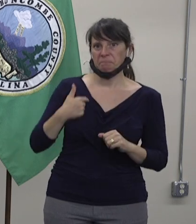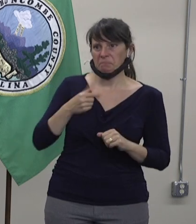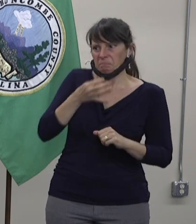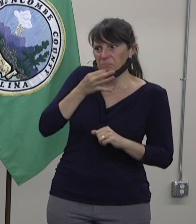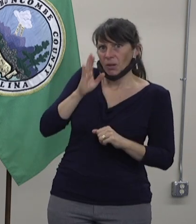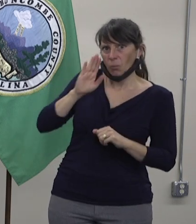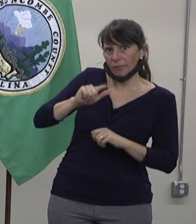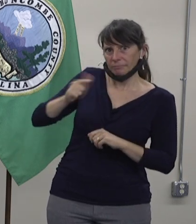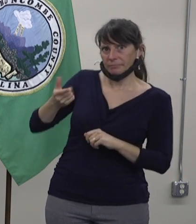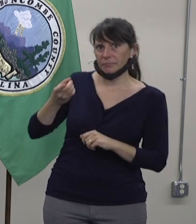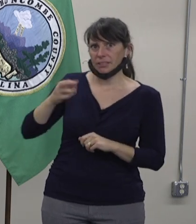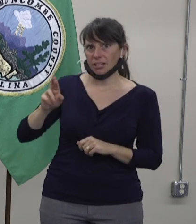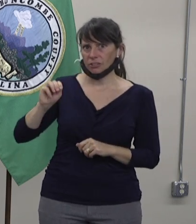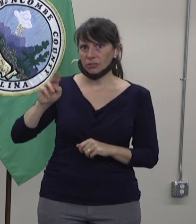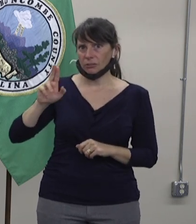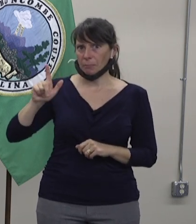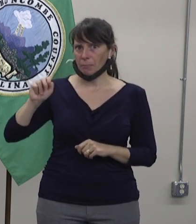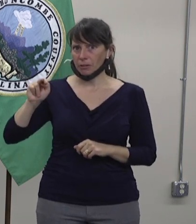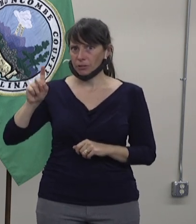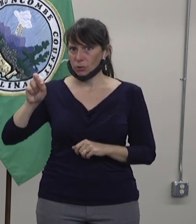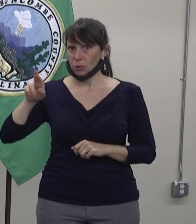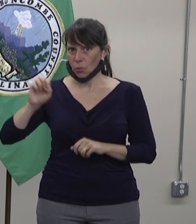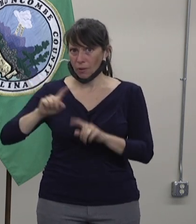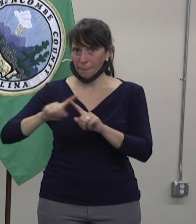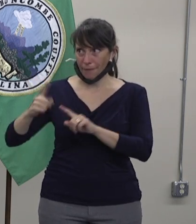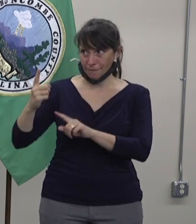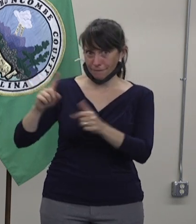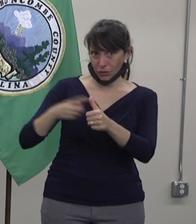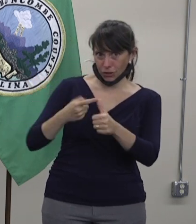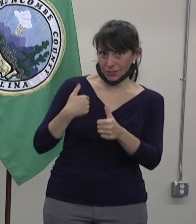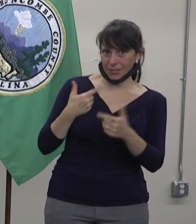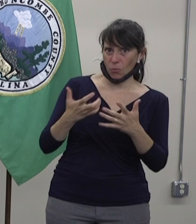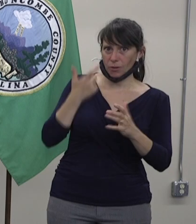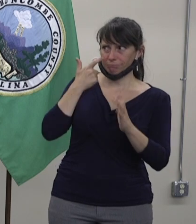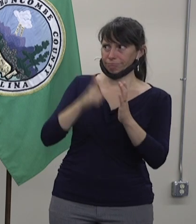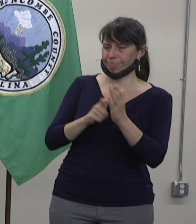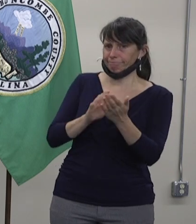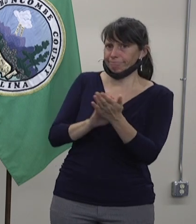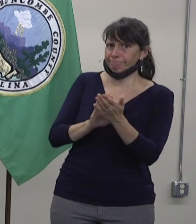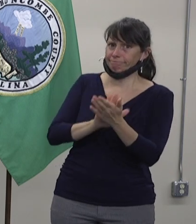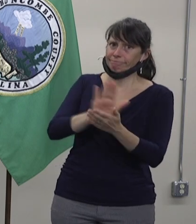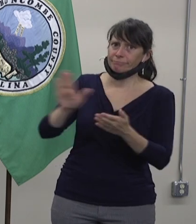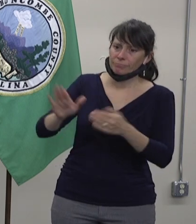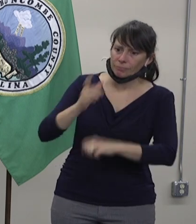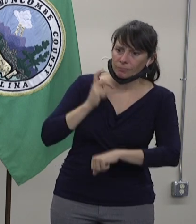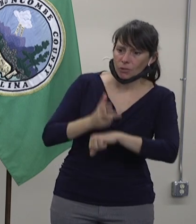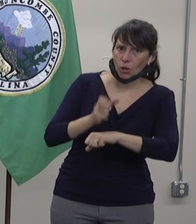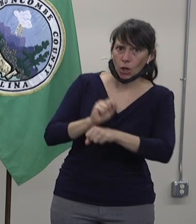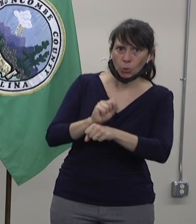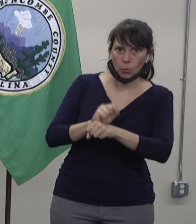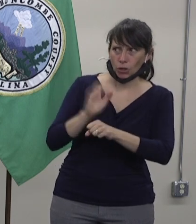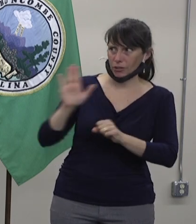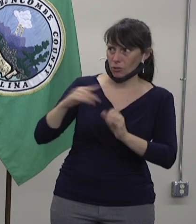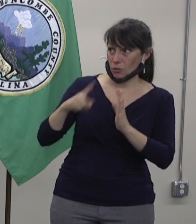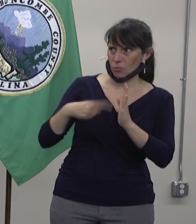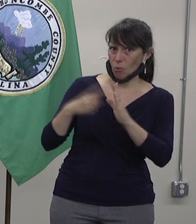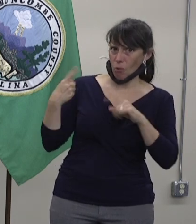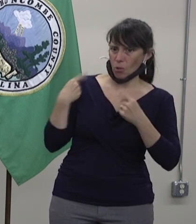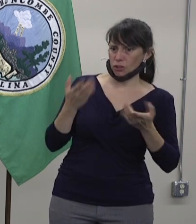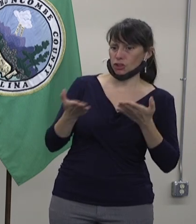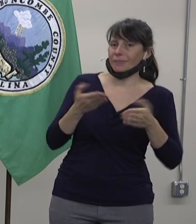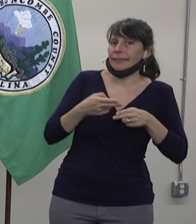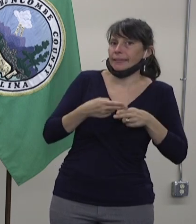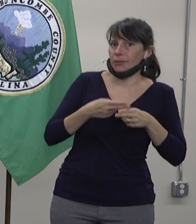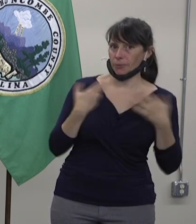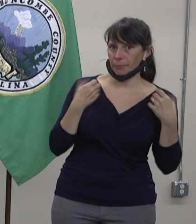Mullendore, I want to recognize and acknowledge her hard work and dedication in serving as our interim health director. I